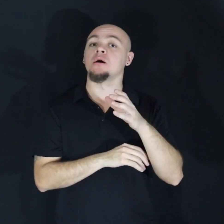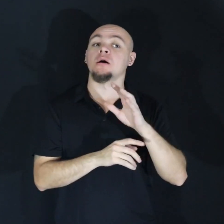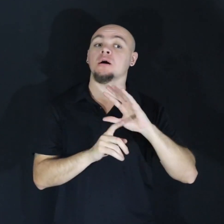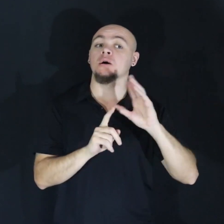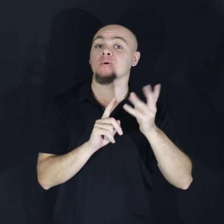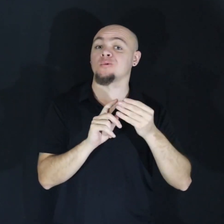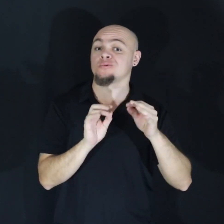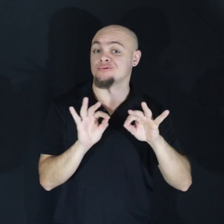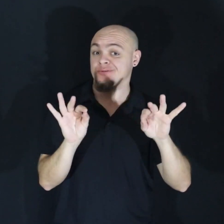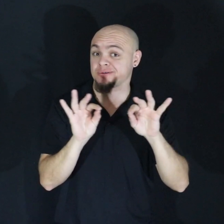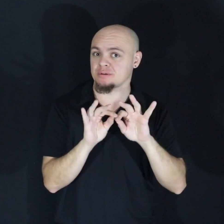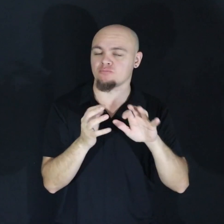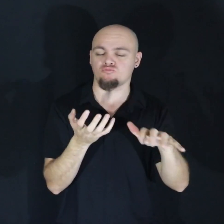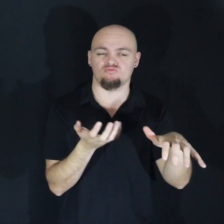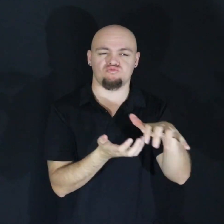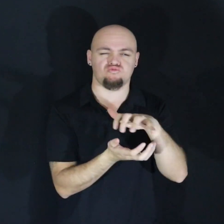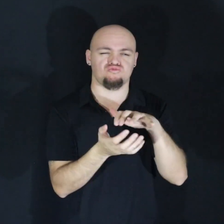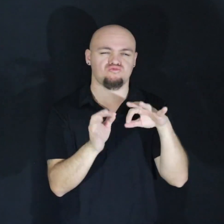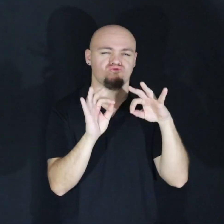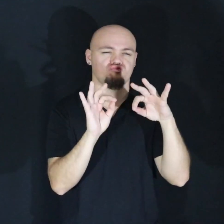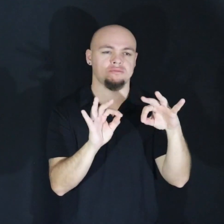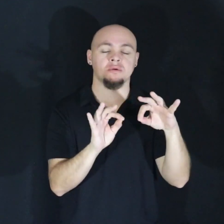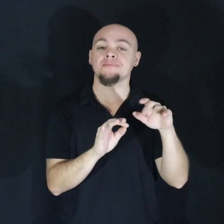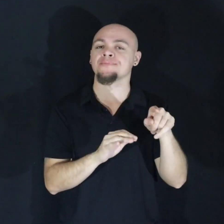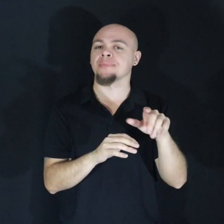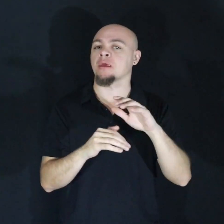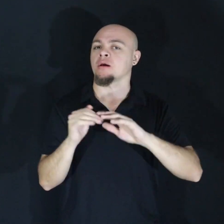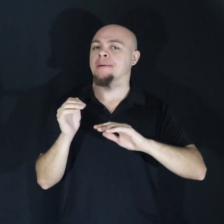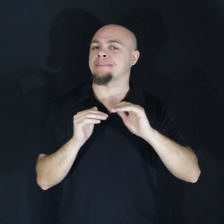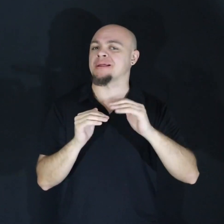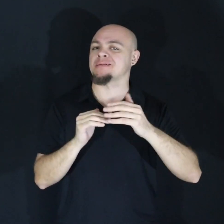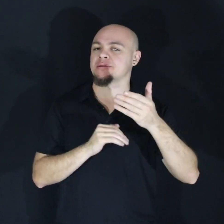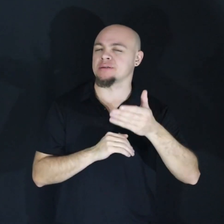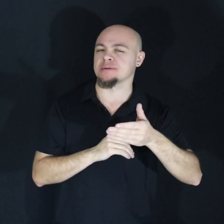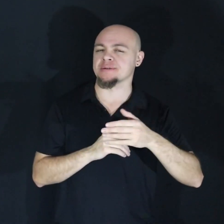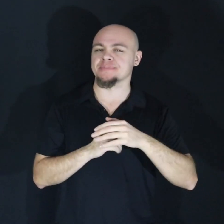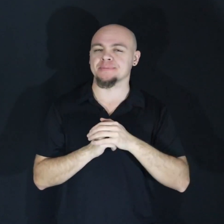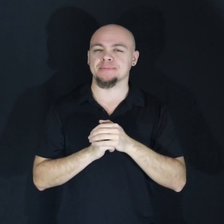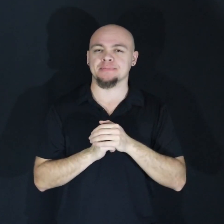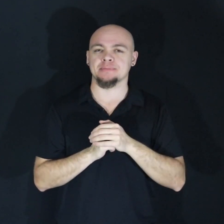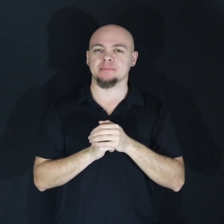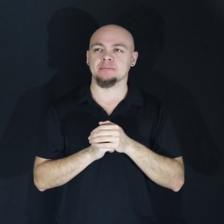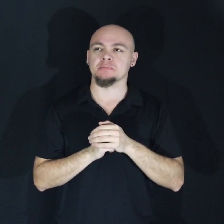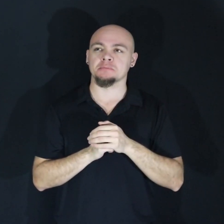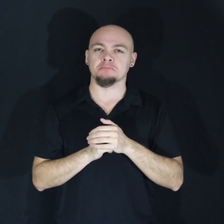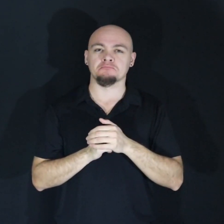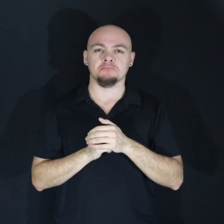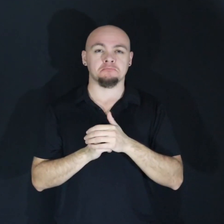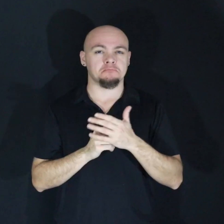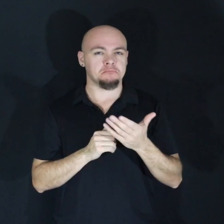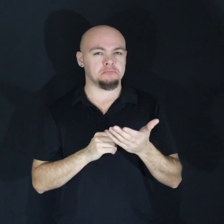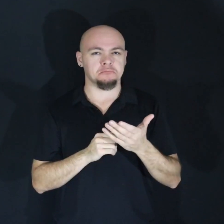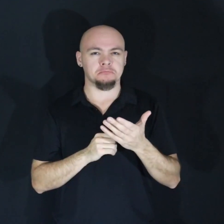cultural significance. Now consider a building that, in practical,